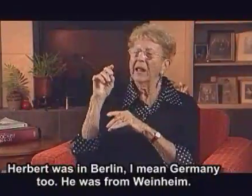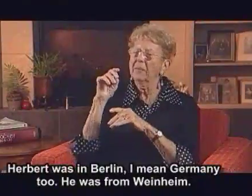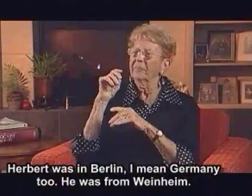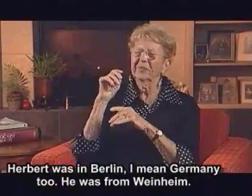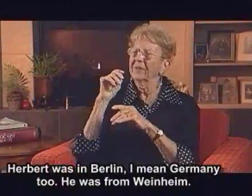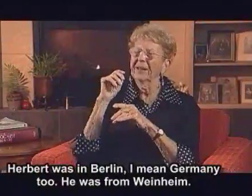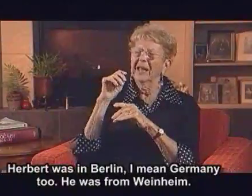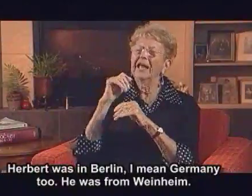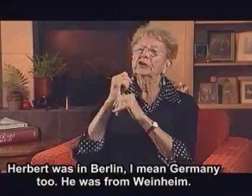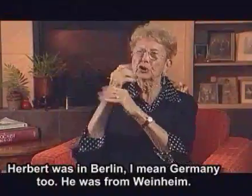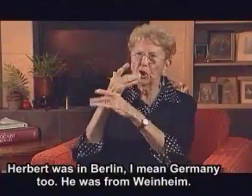Herbert was in